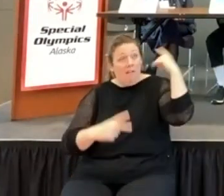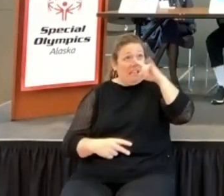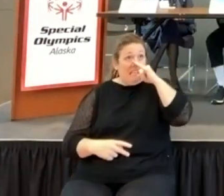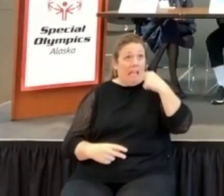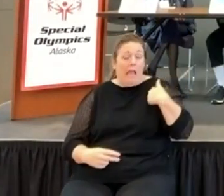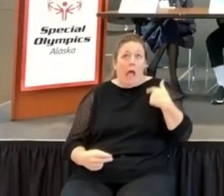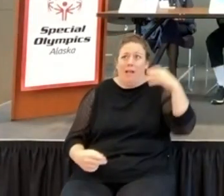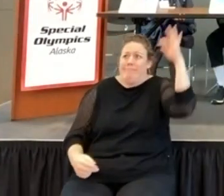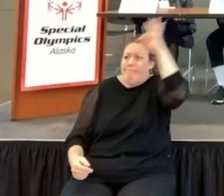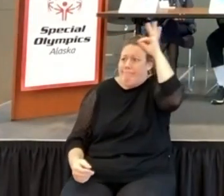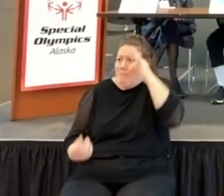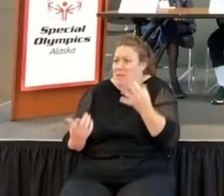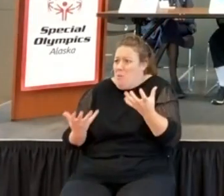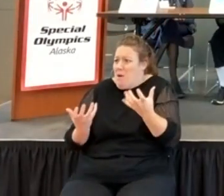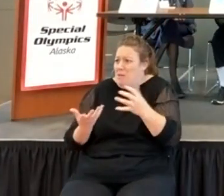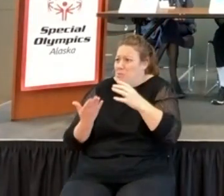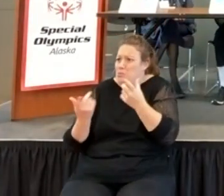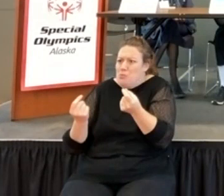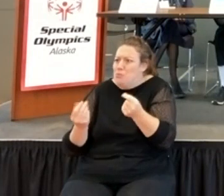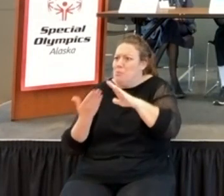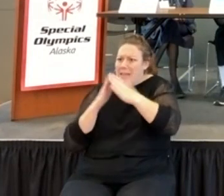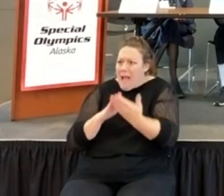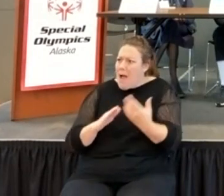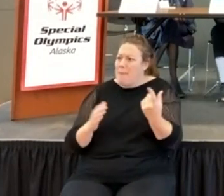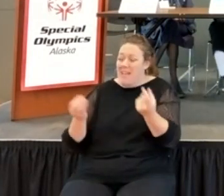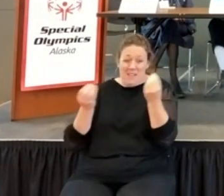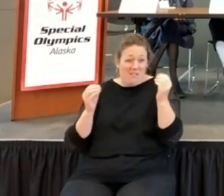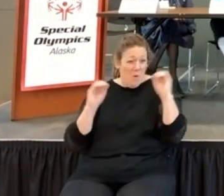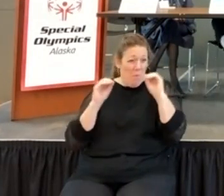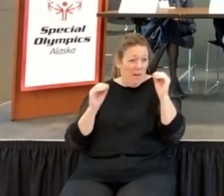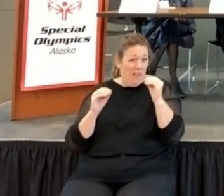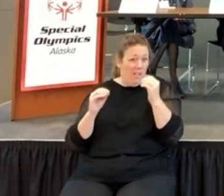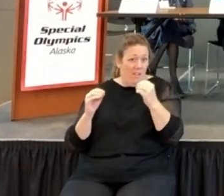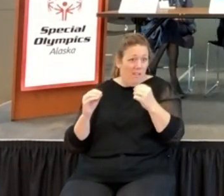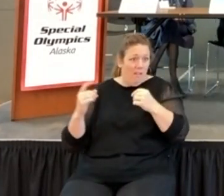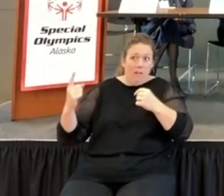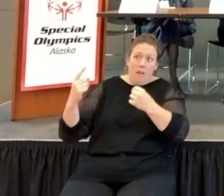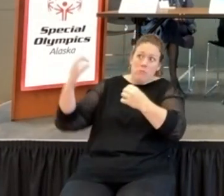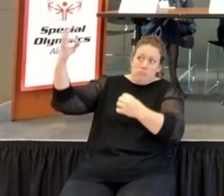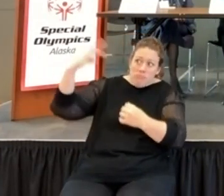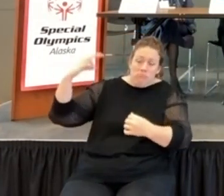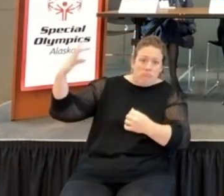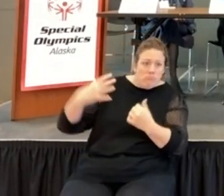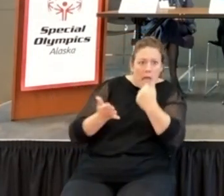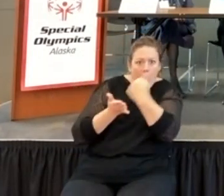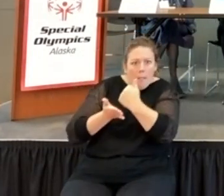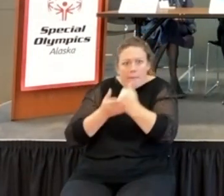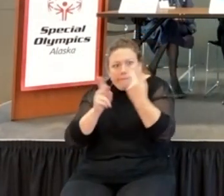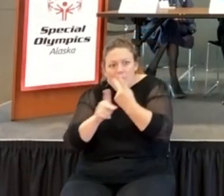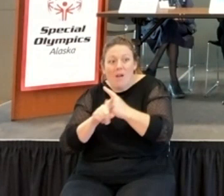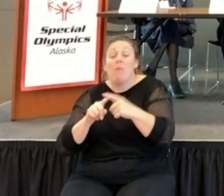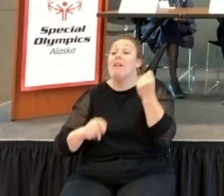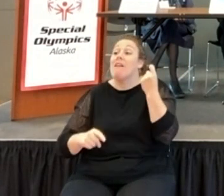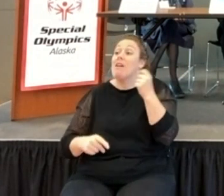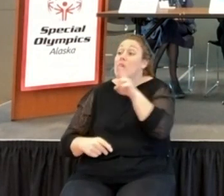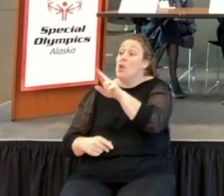came along and helped me look at my skill set or interest levels or things like that. But actually UAA has some